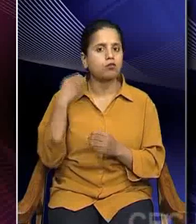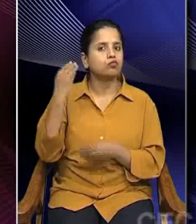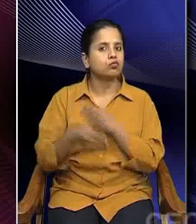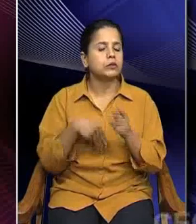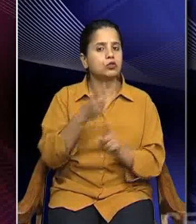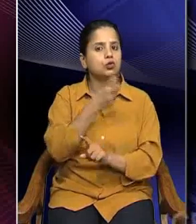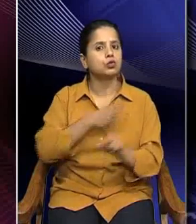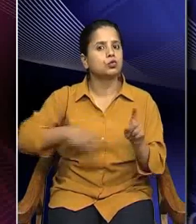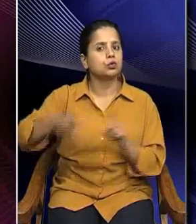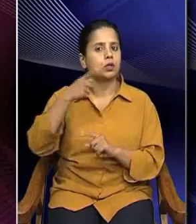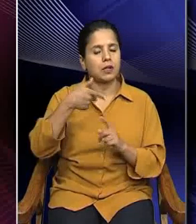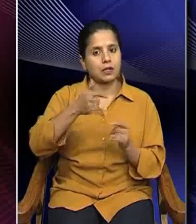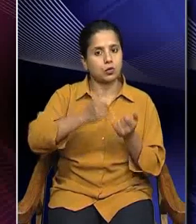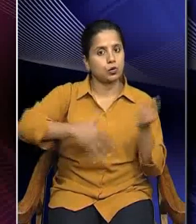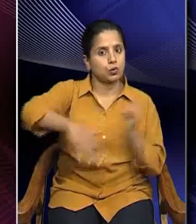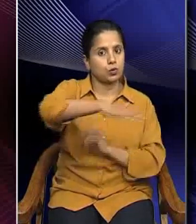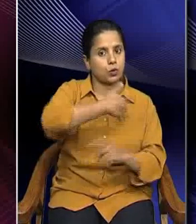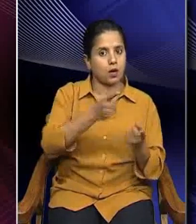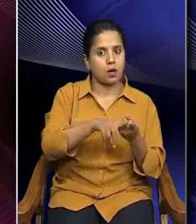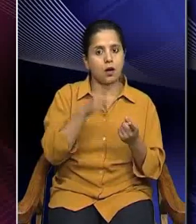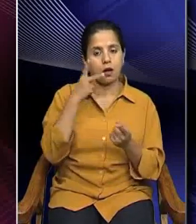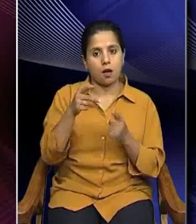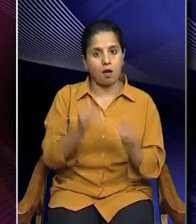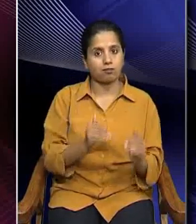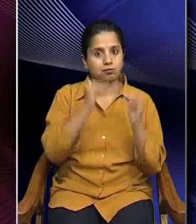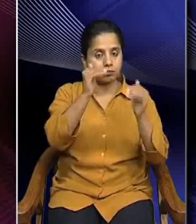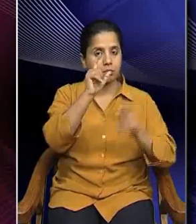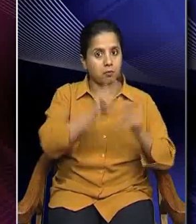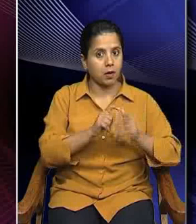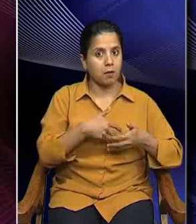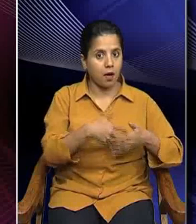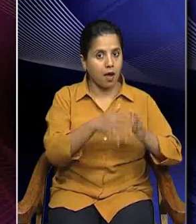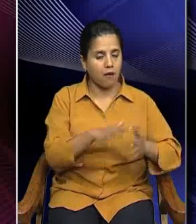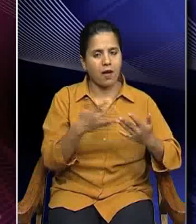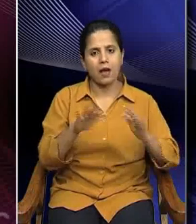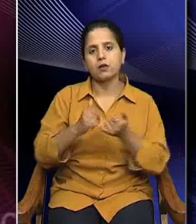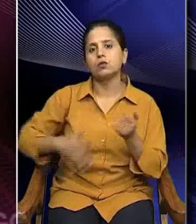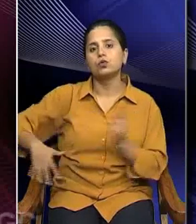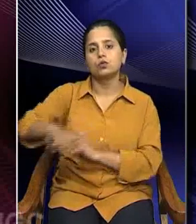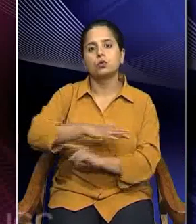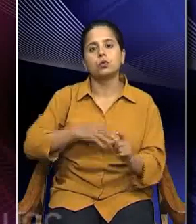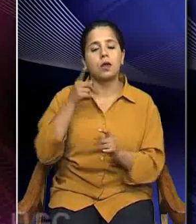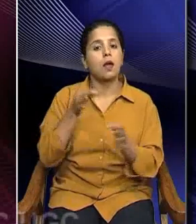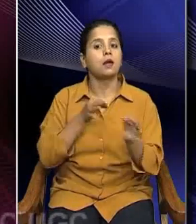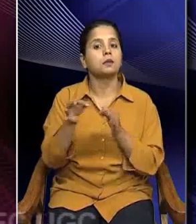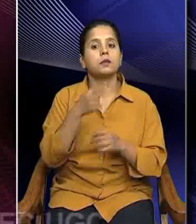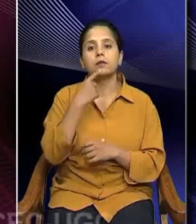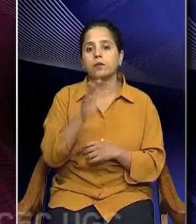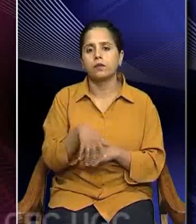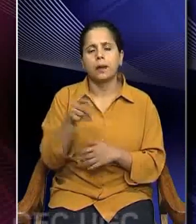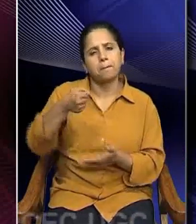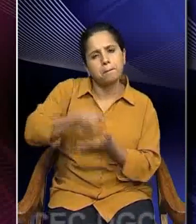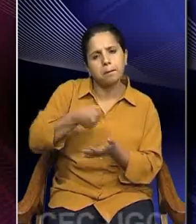shift from a situation of high fertility in any society, which is characterized by